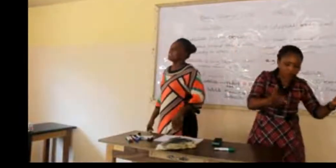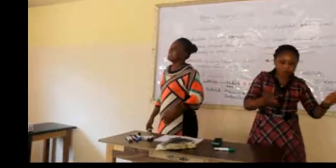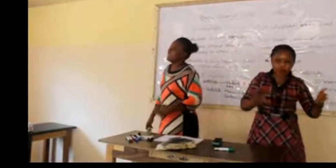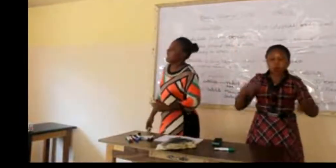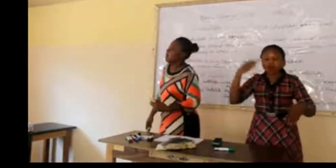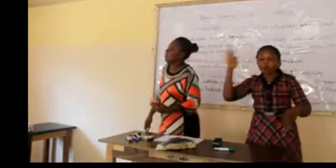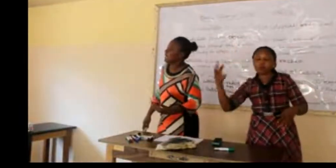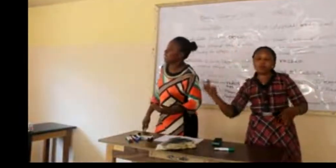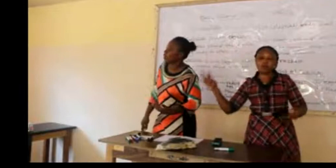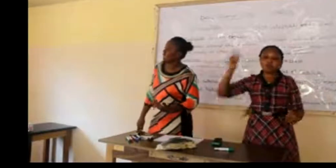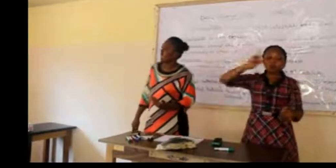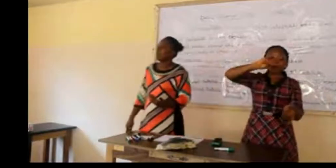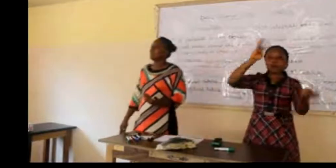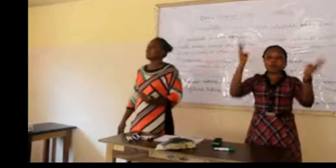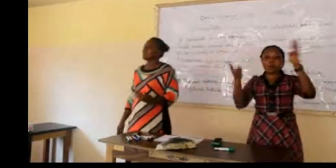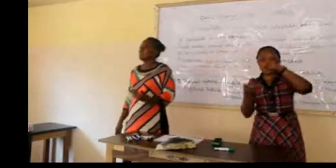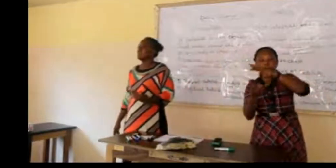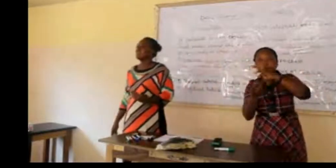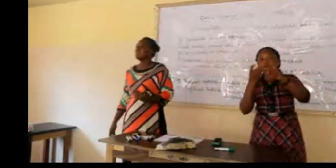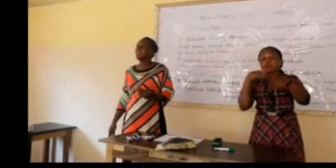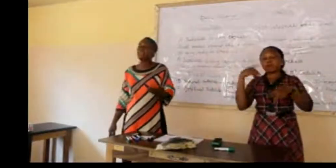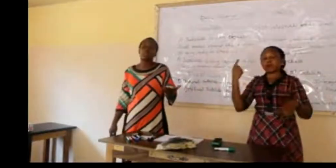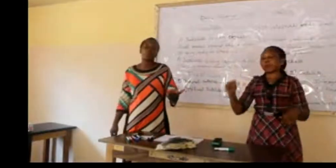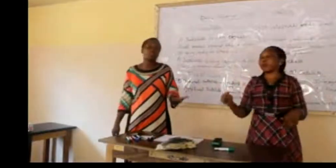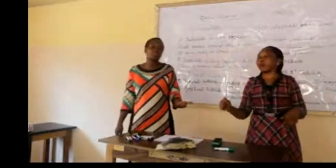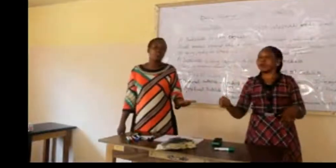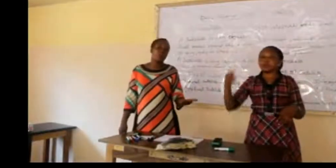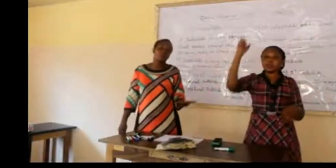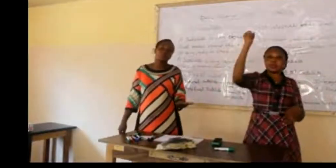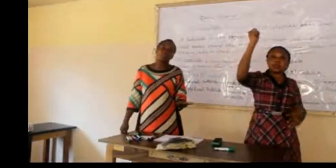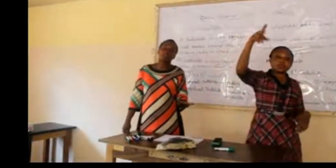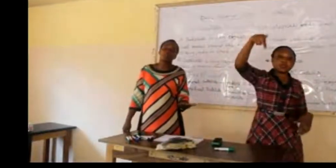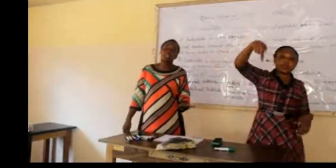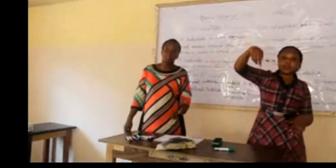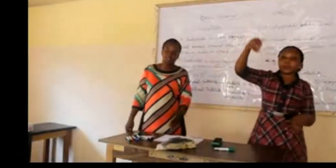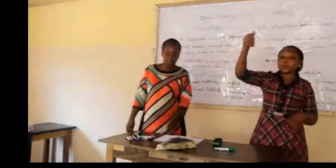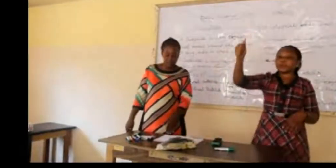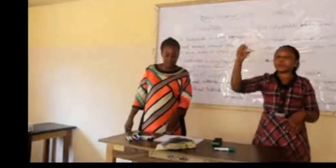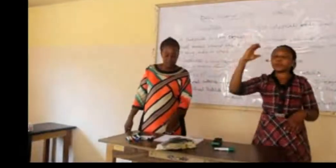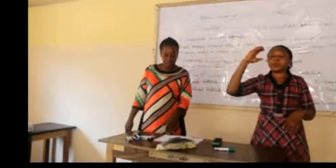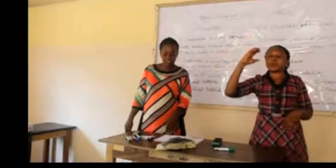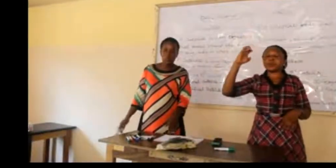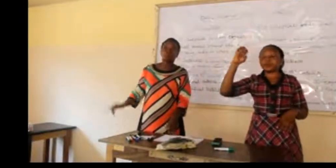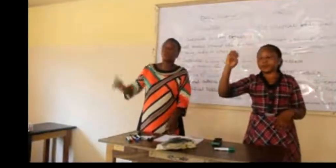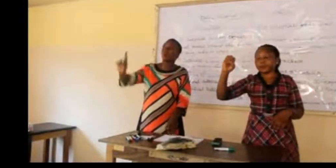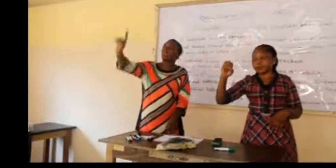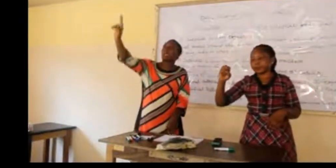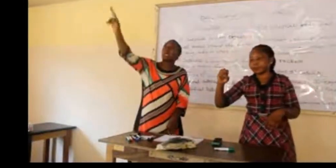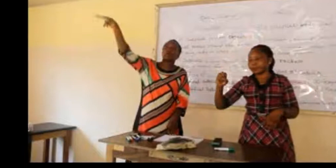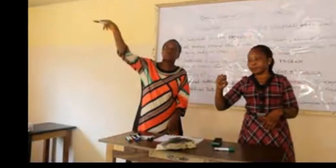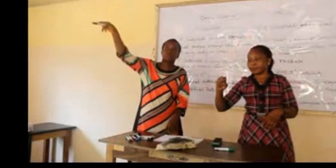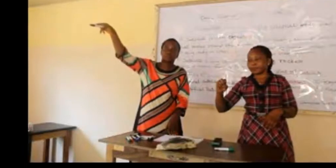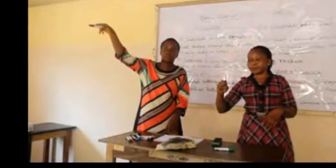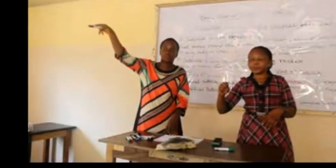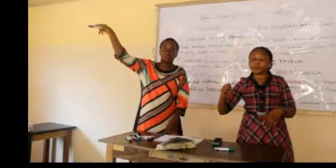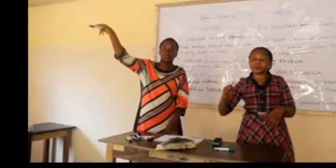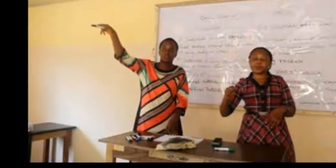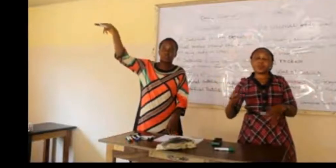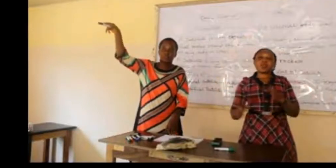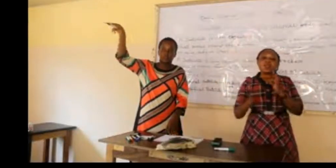Simply, you see when they are talking about the day temperature of places, they will draw